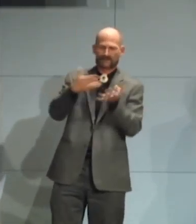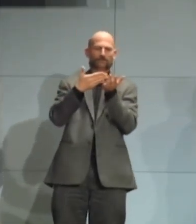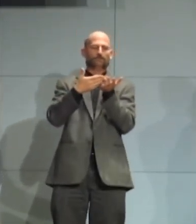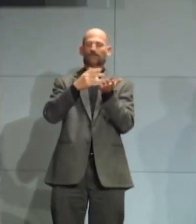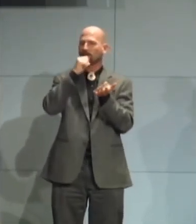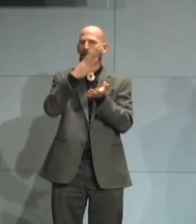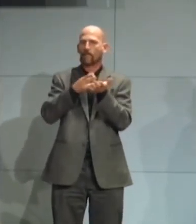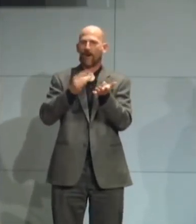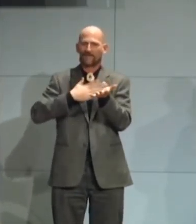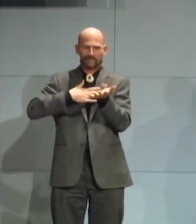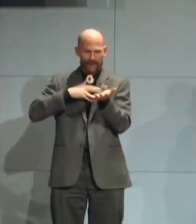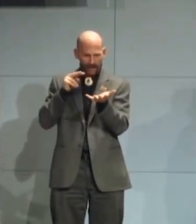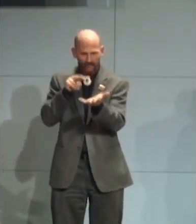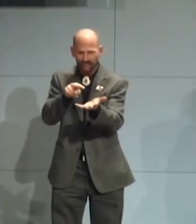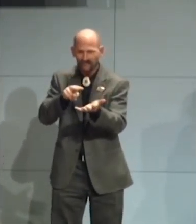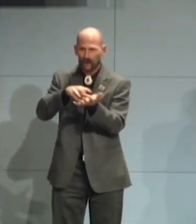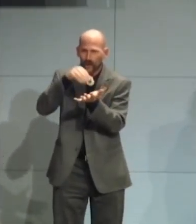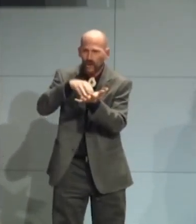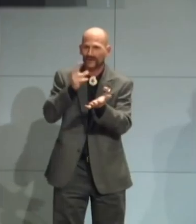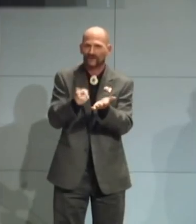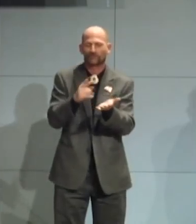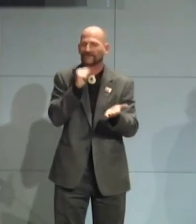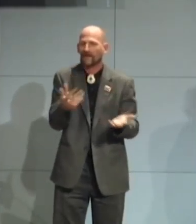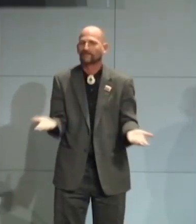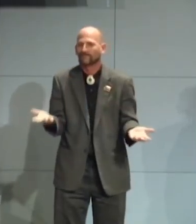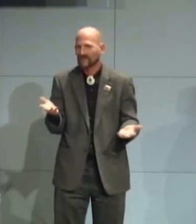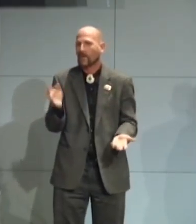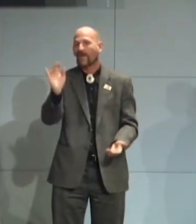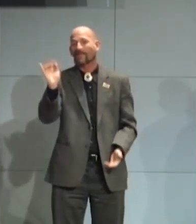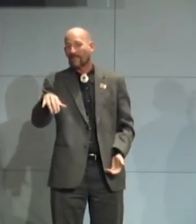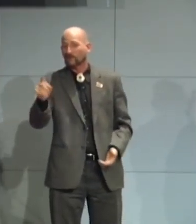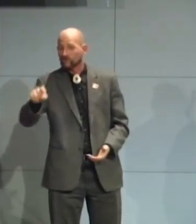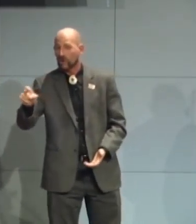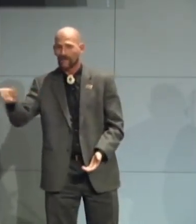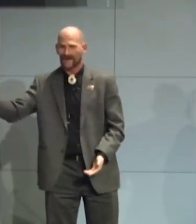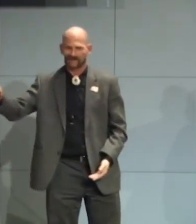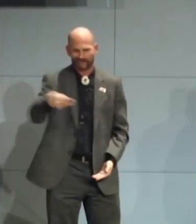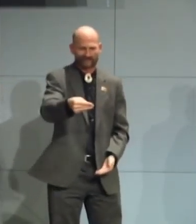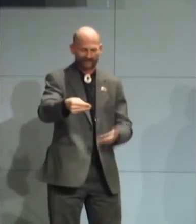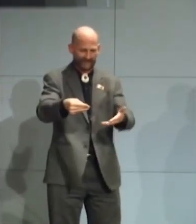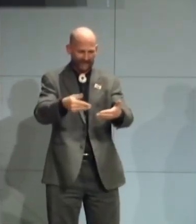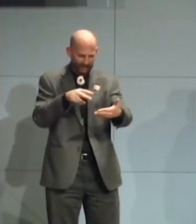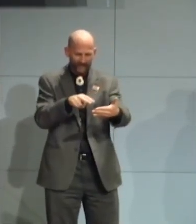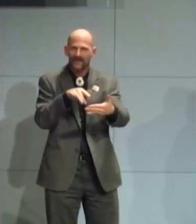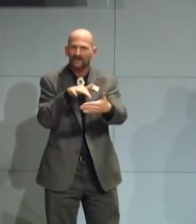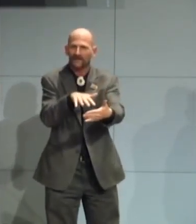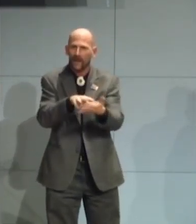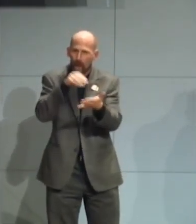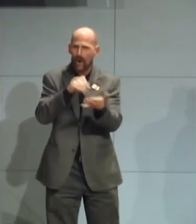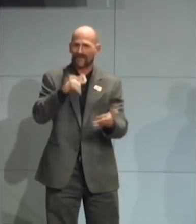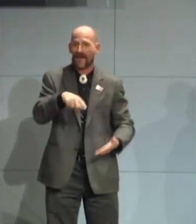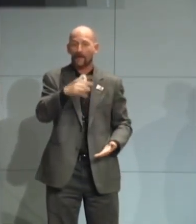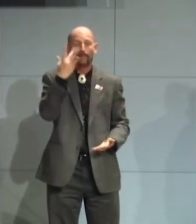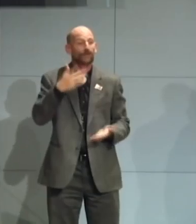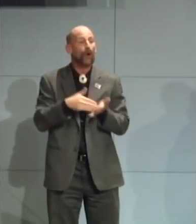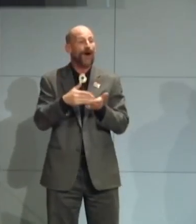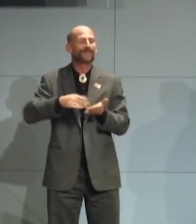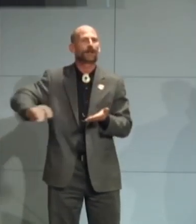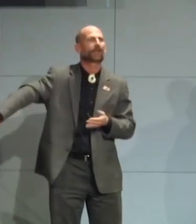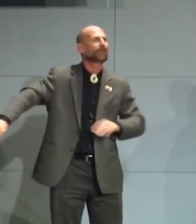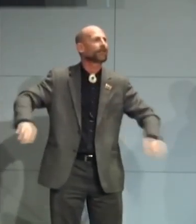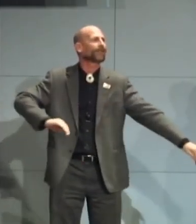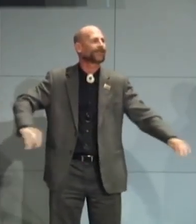progress we have been able to develop up to this point. And so what I say to you is this. Not only must we commemorate